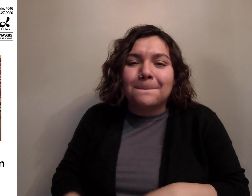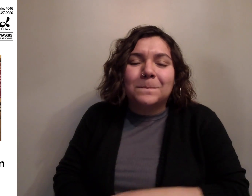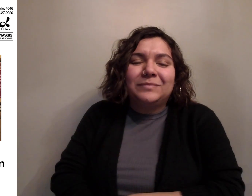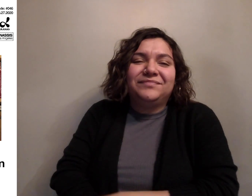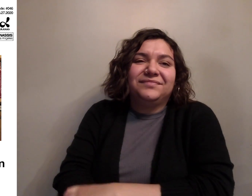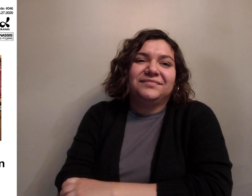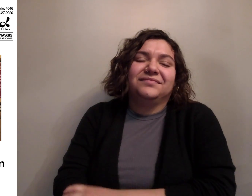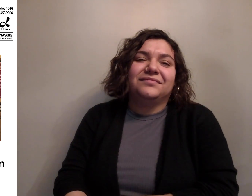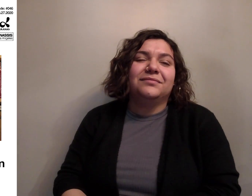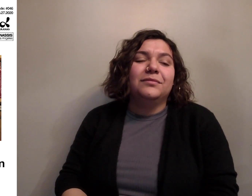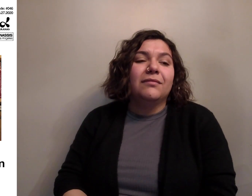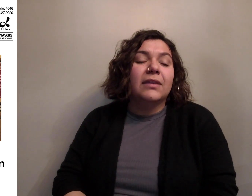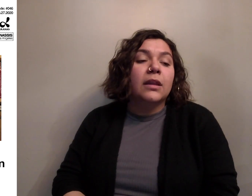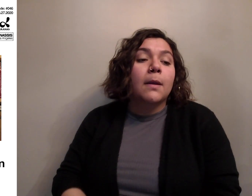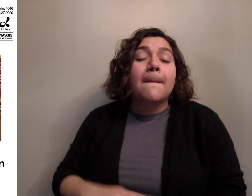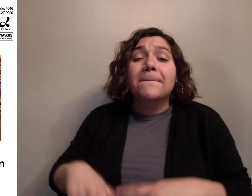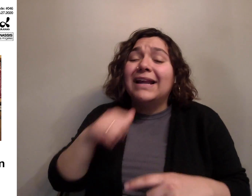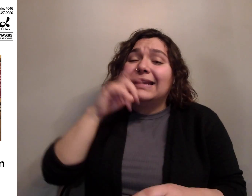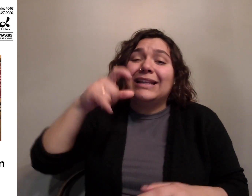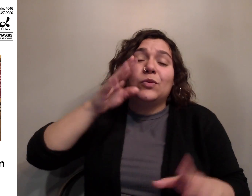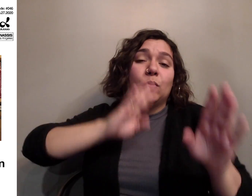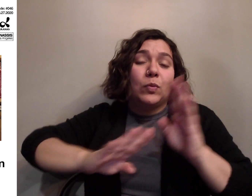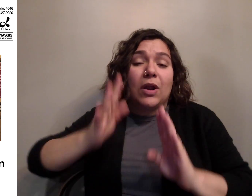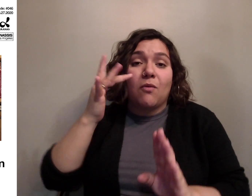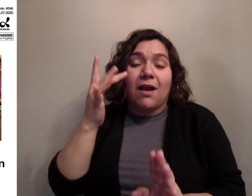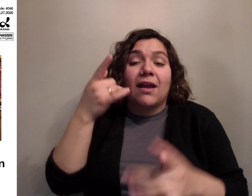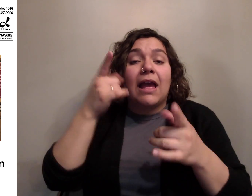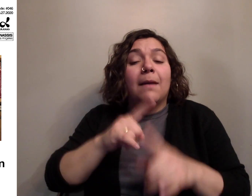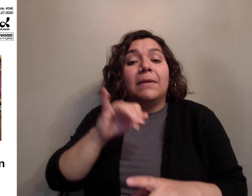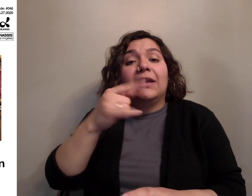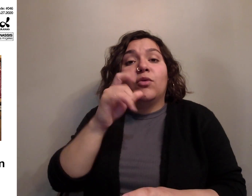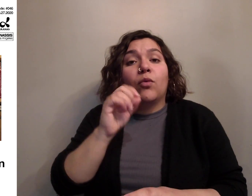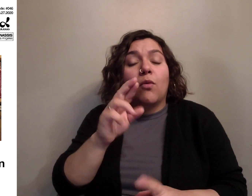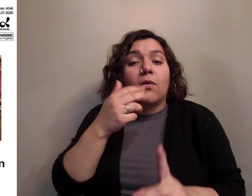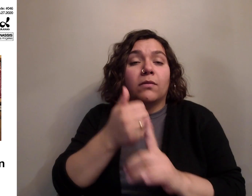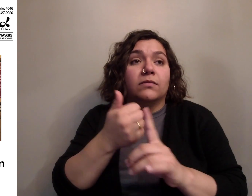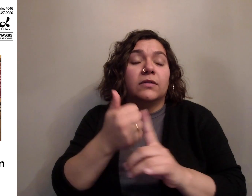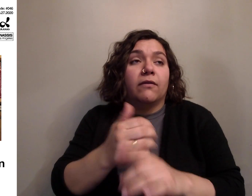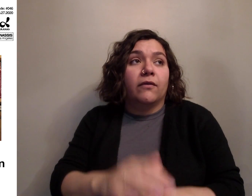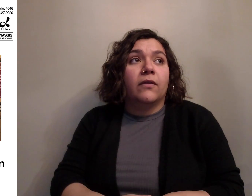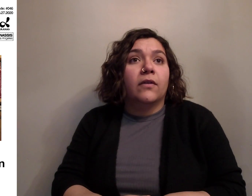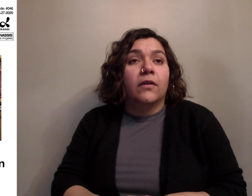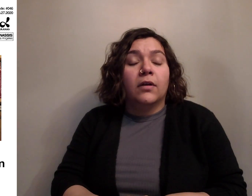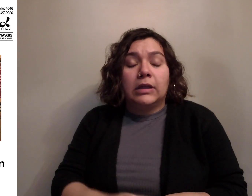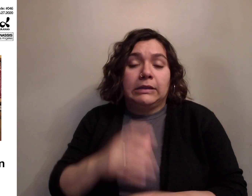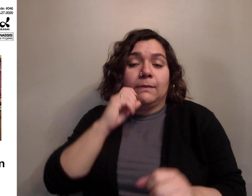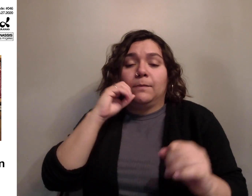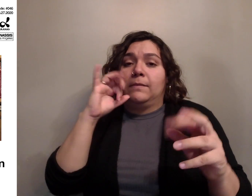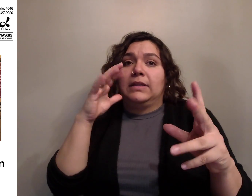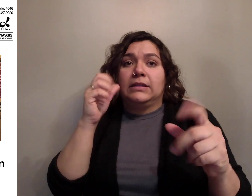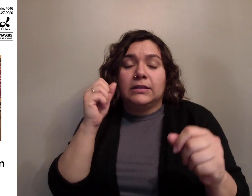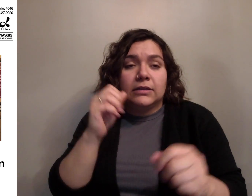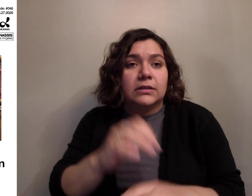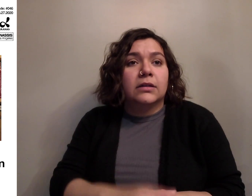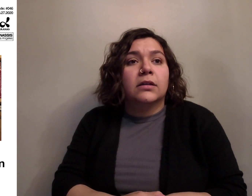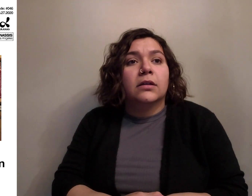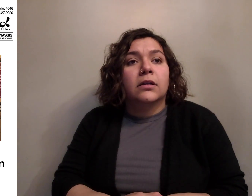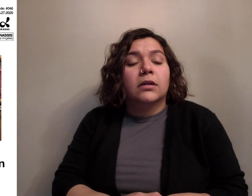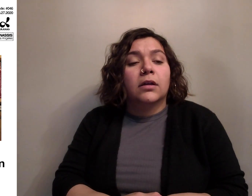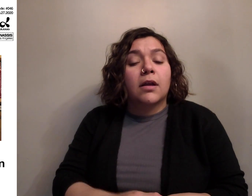piece? But I needn't have worried, of course, because Igor, who is